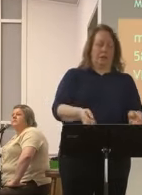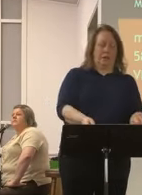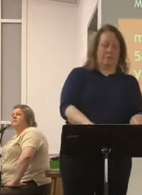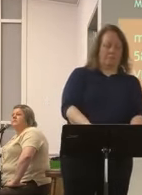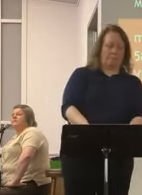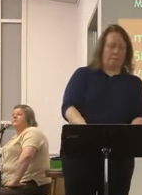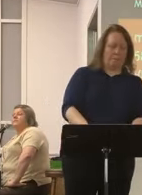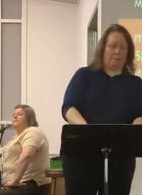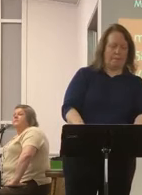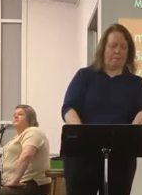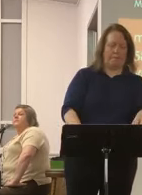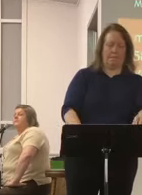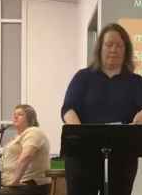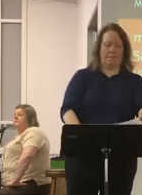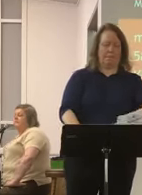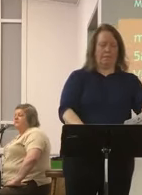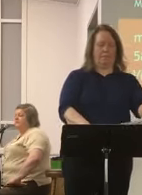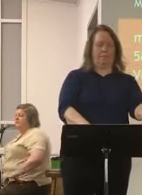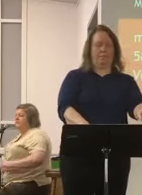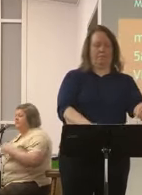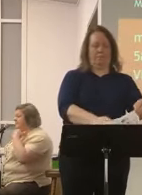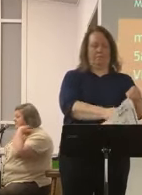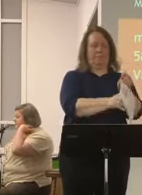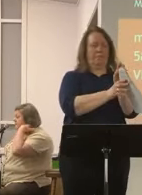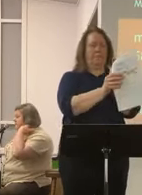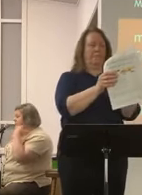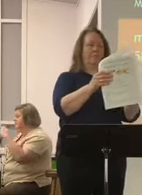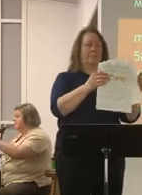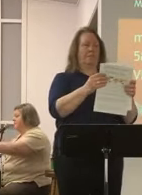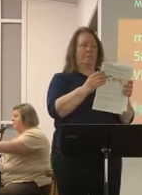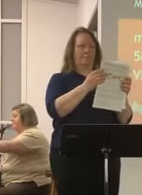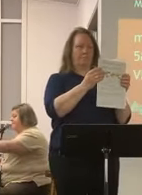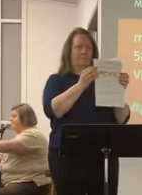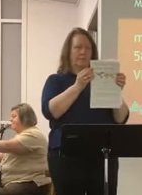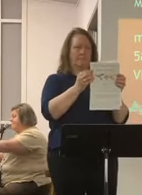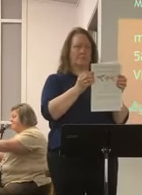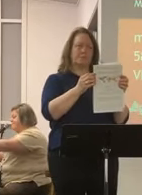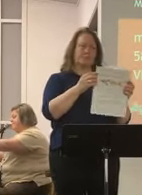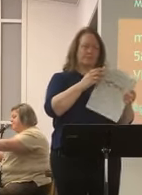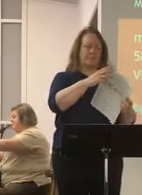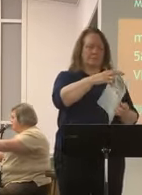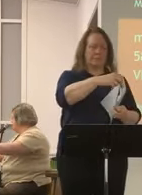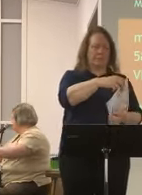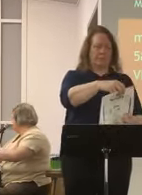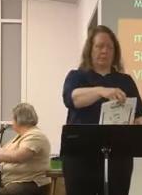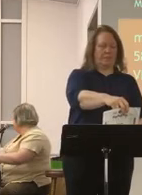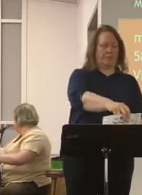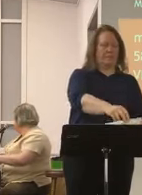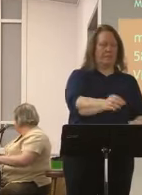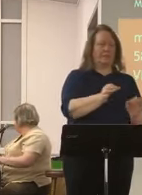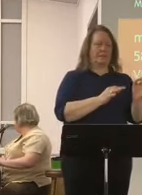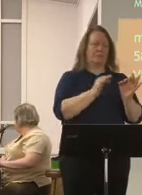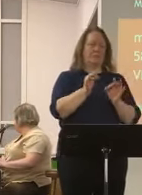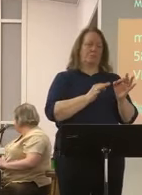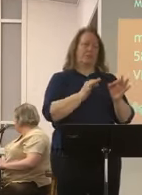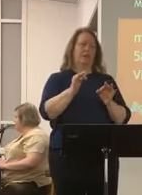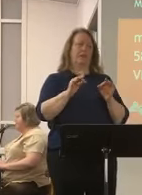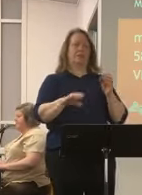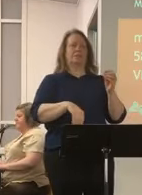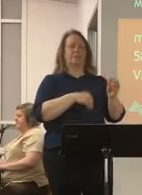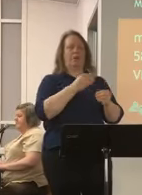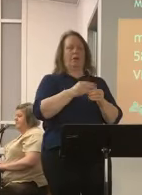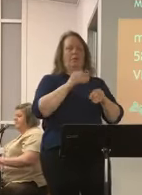of the church, what is going on in the church, the status of some of the ministries, membership roles,